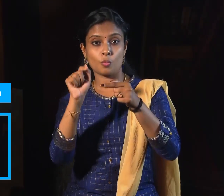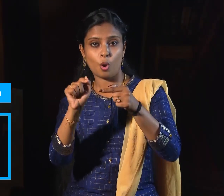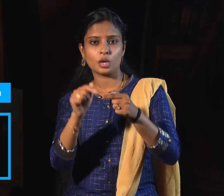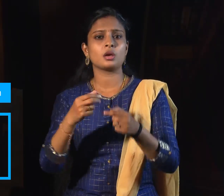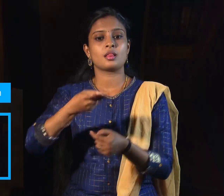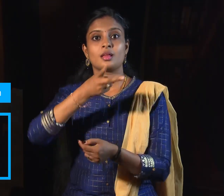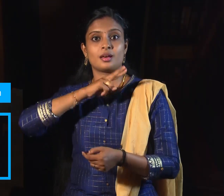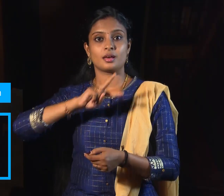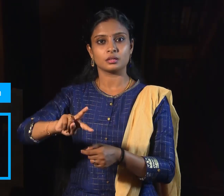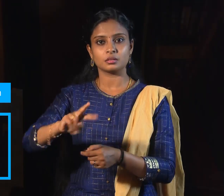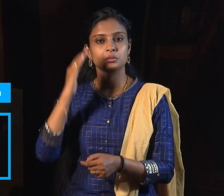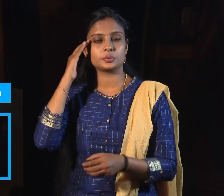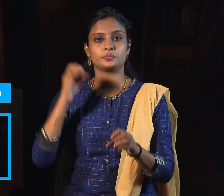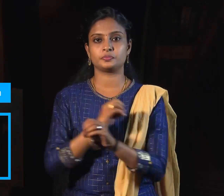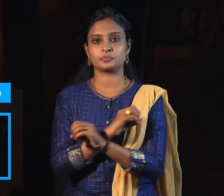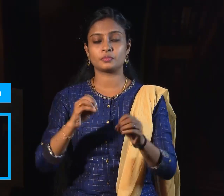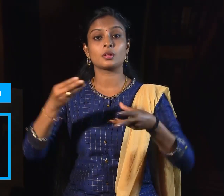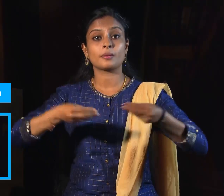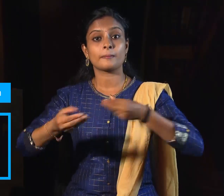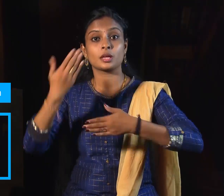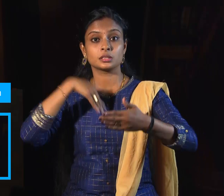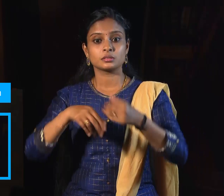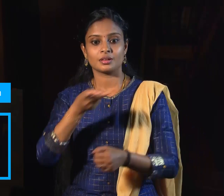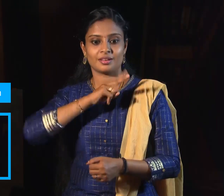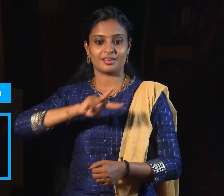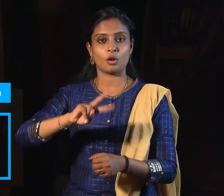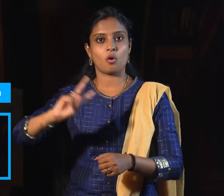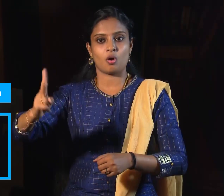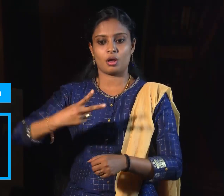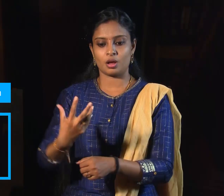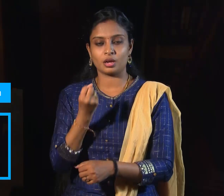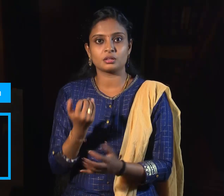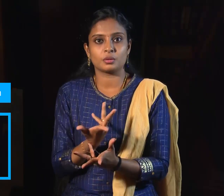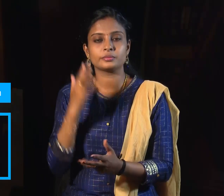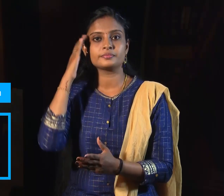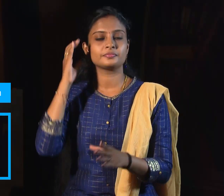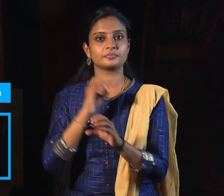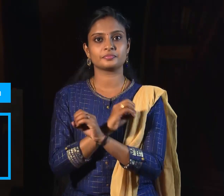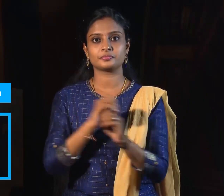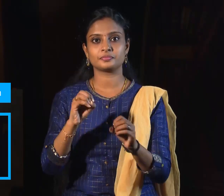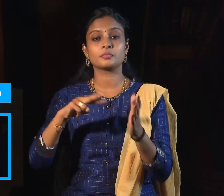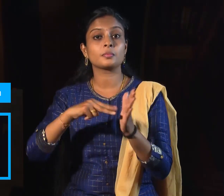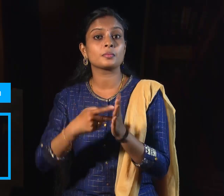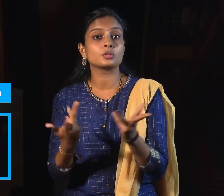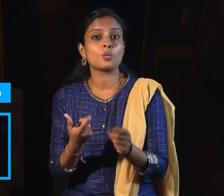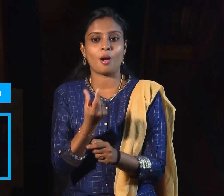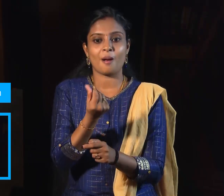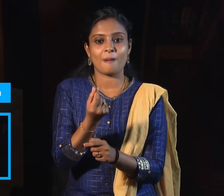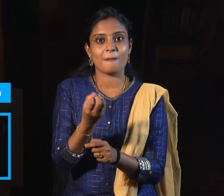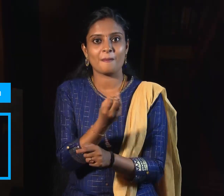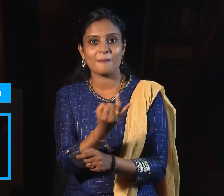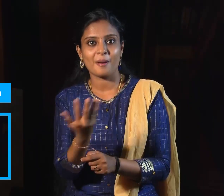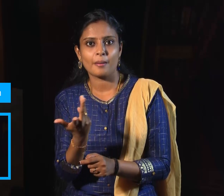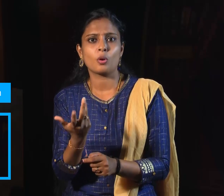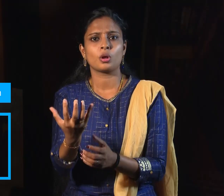uncertain return. In business, the return is never predictable and guaranteed. That is, the amount of money